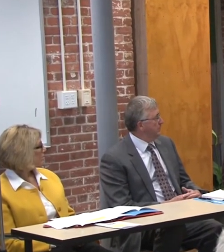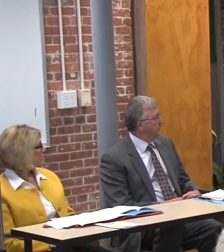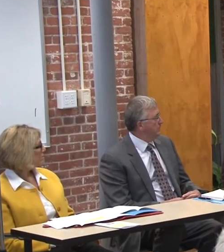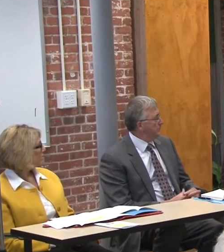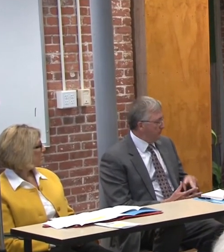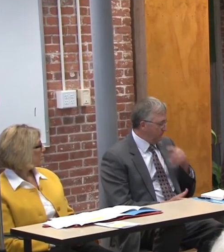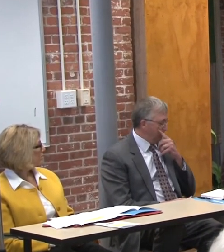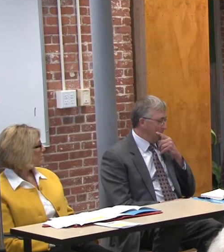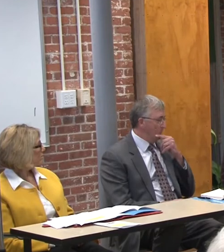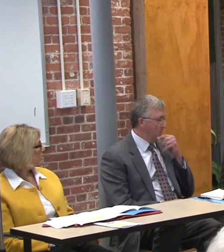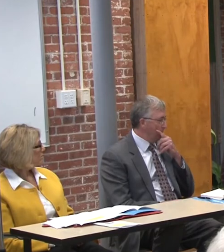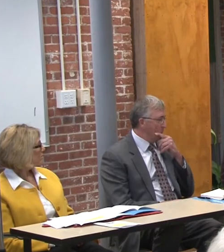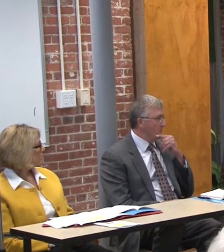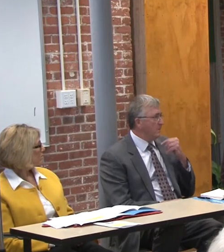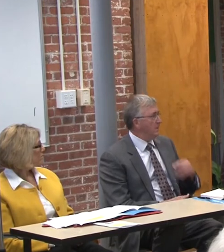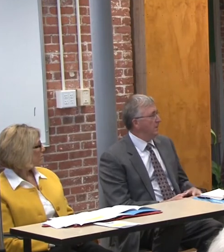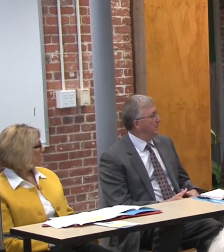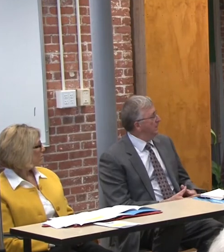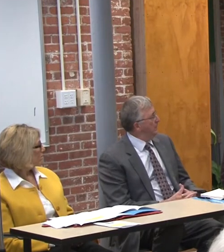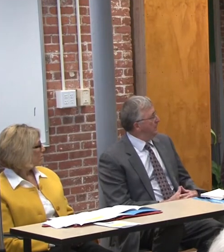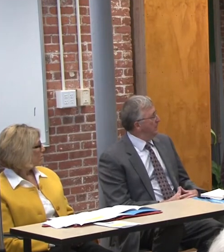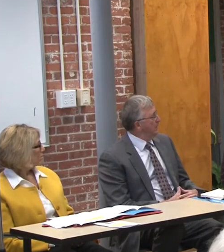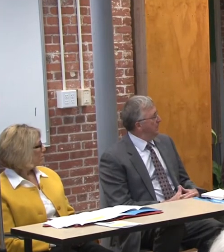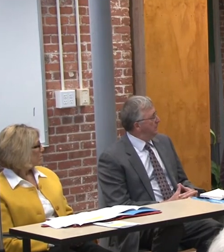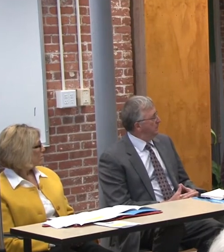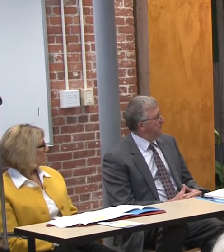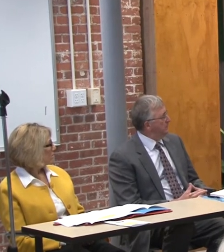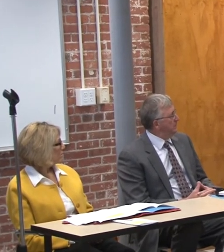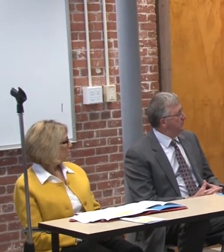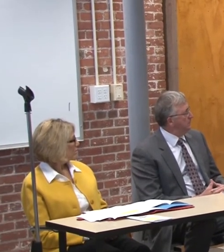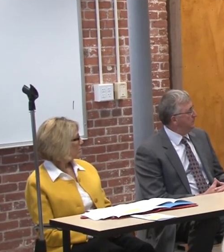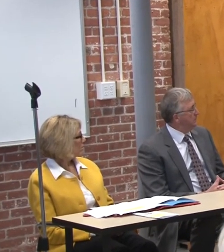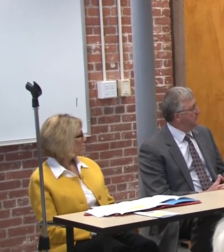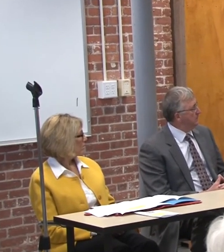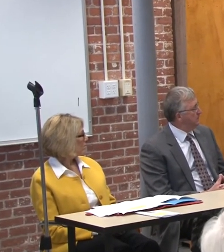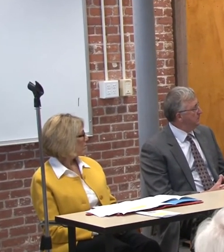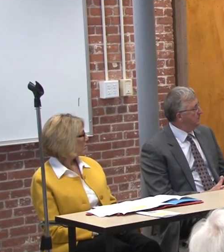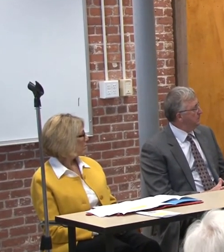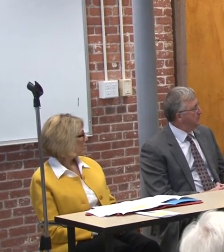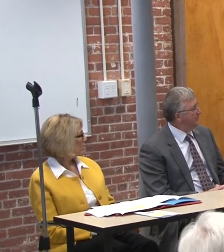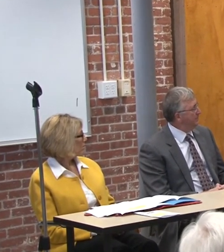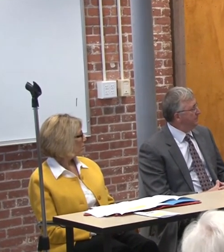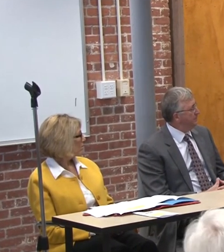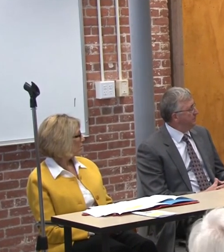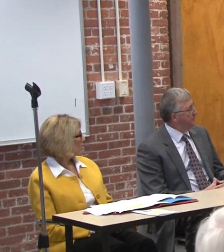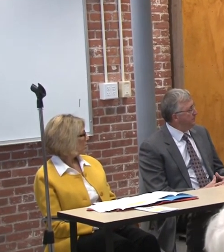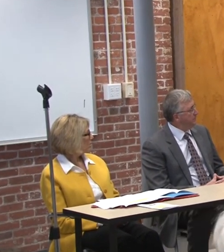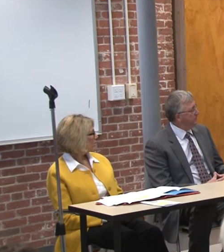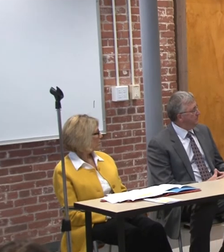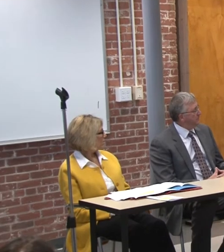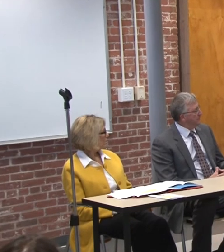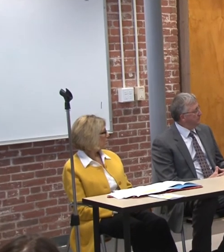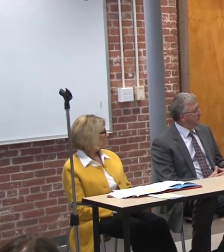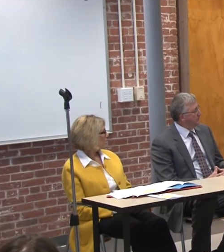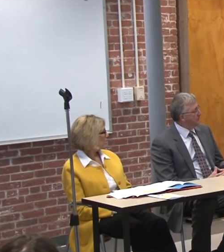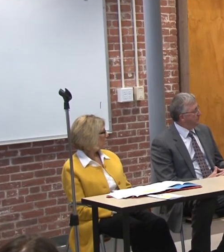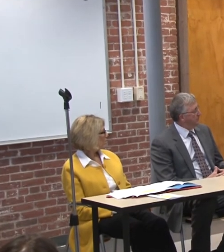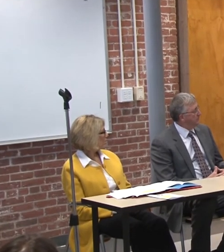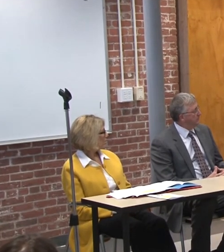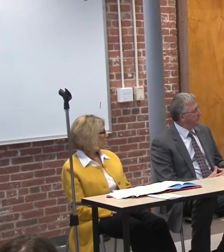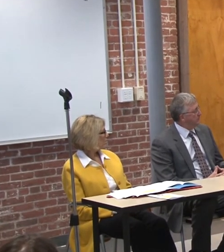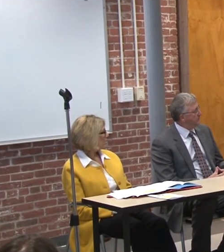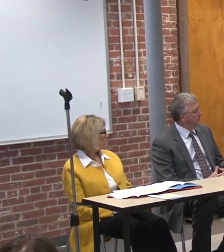have people in the room here from the class who are going to be, before too long, looking for employment. So I'd like to kind of